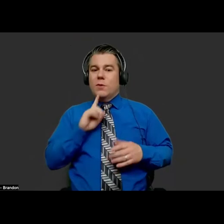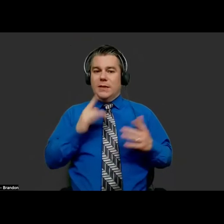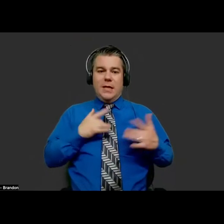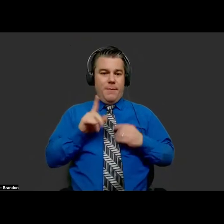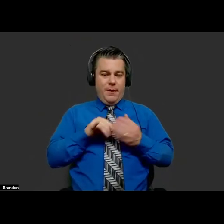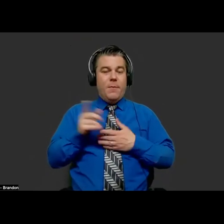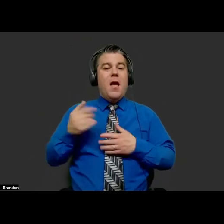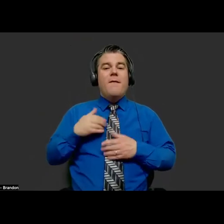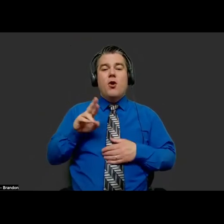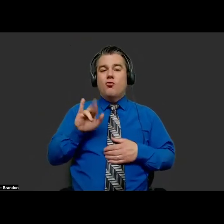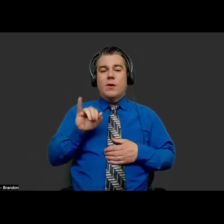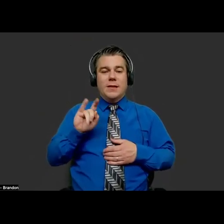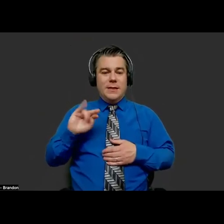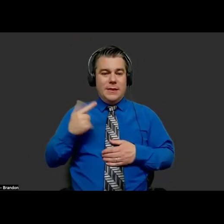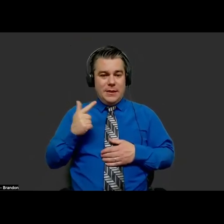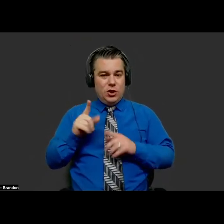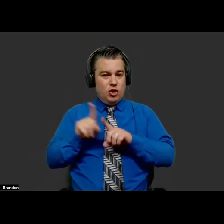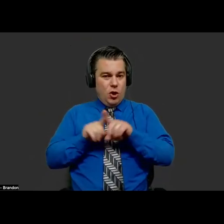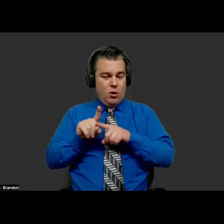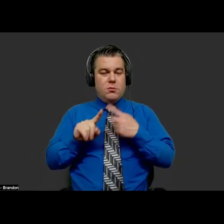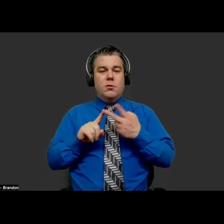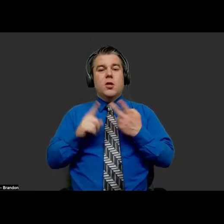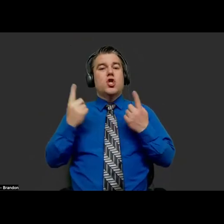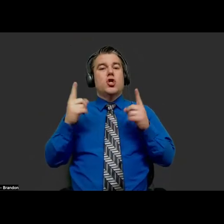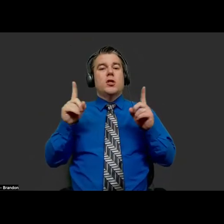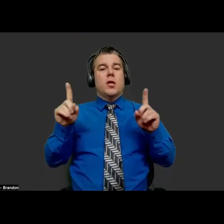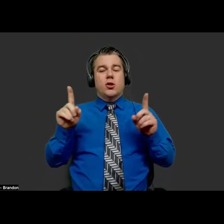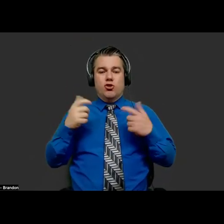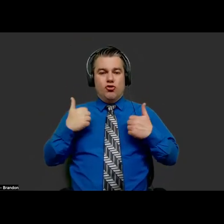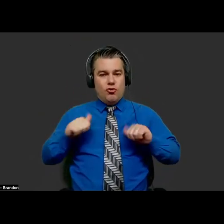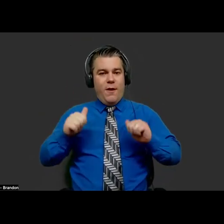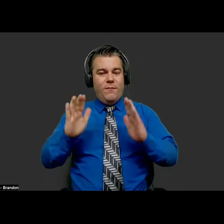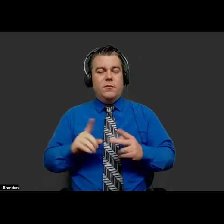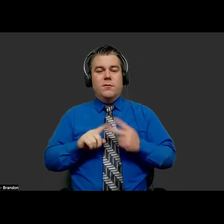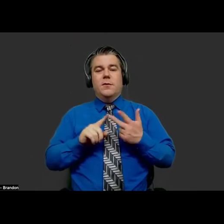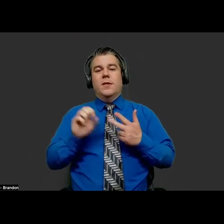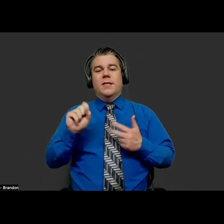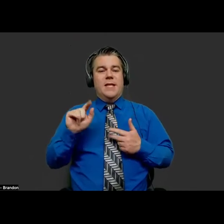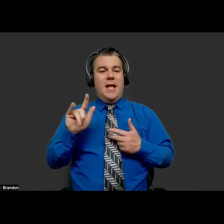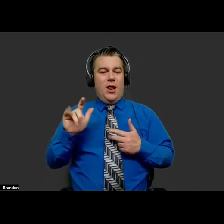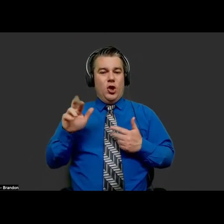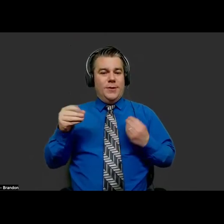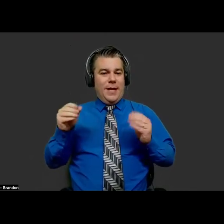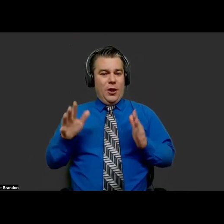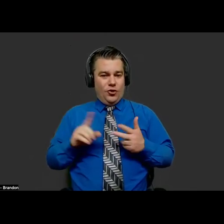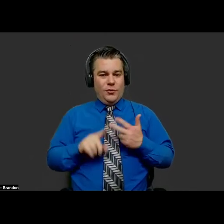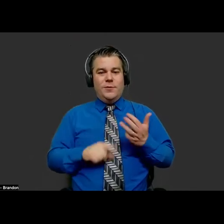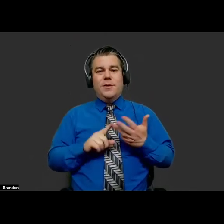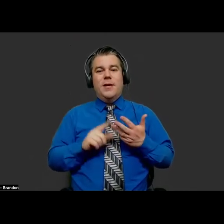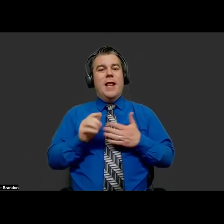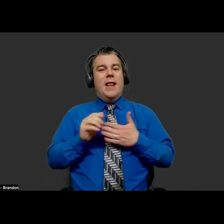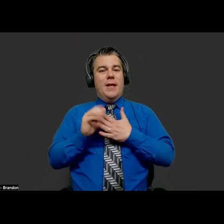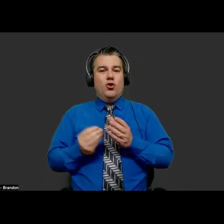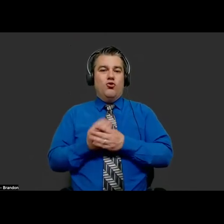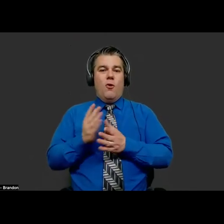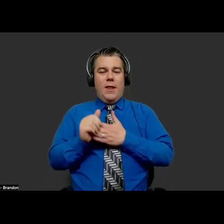Rising Stars, Success Drivers, Stellar Sellers, Leaders, Growing Leaders, and International